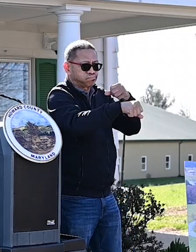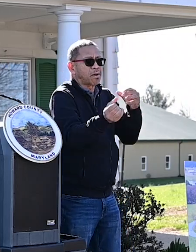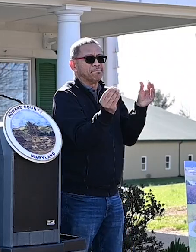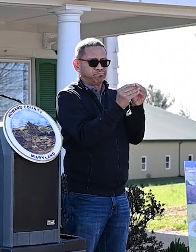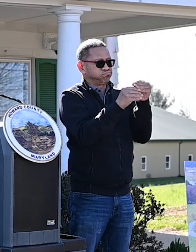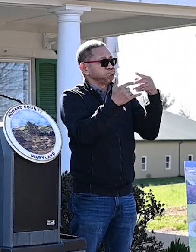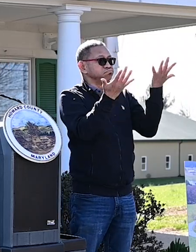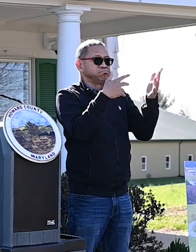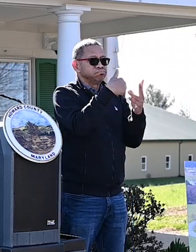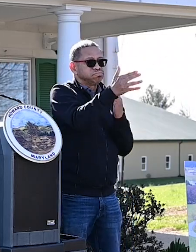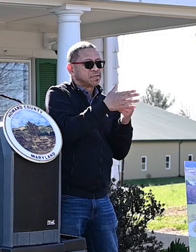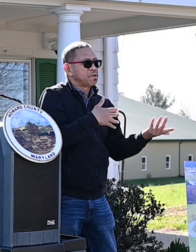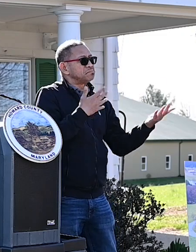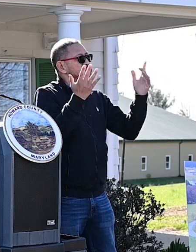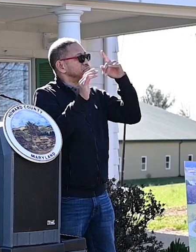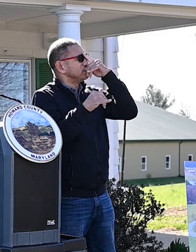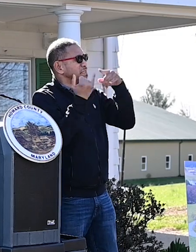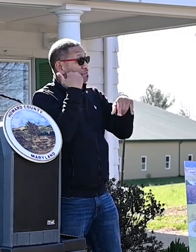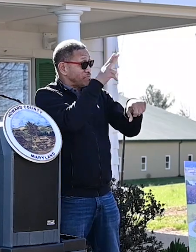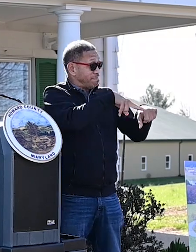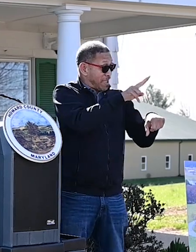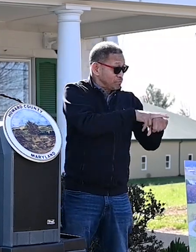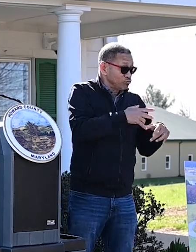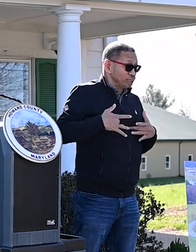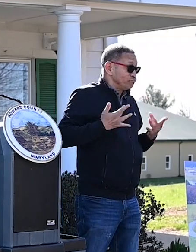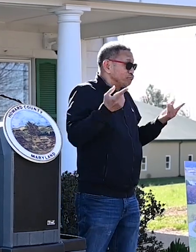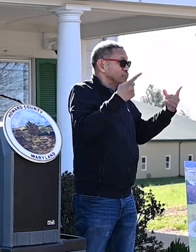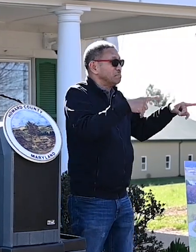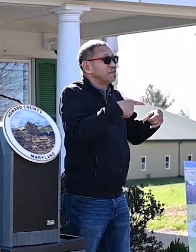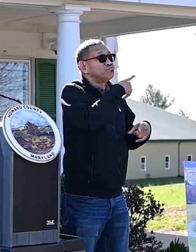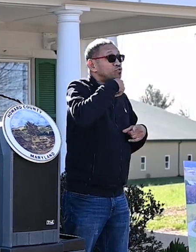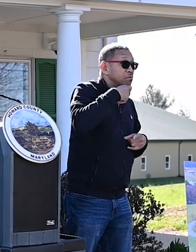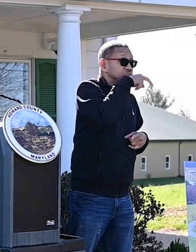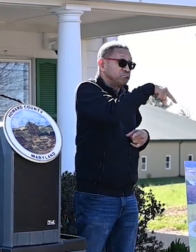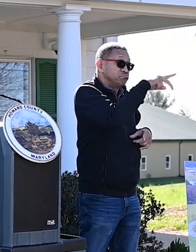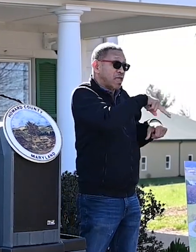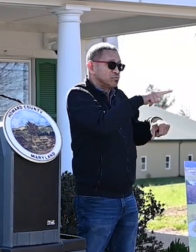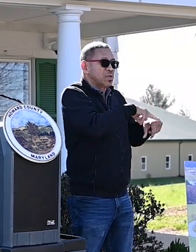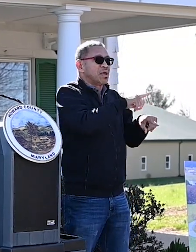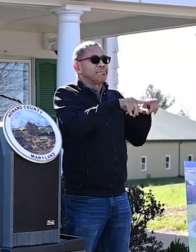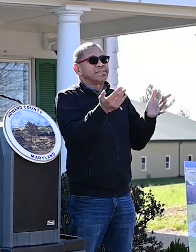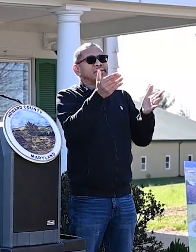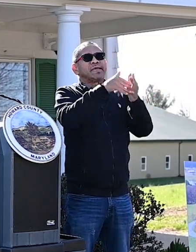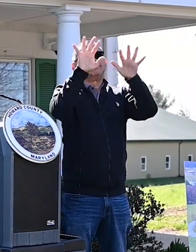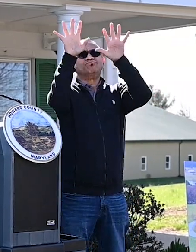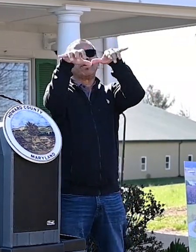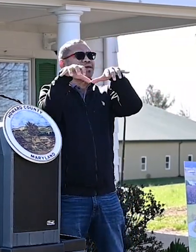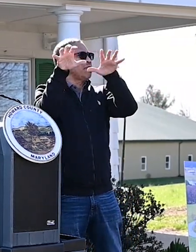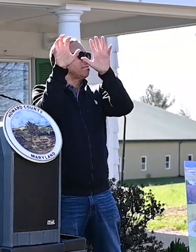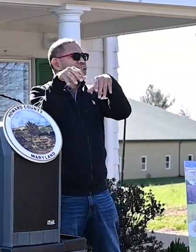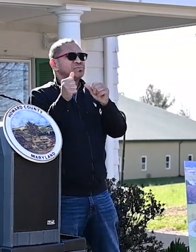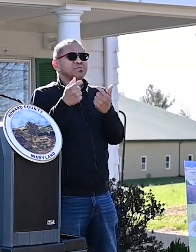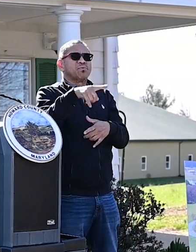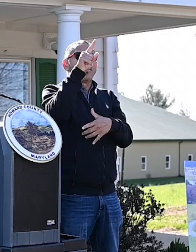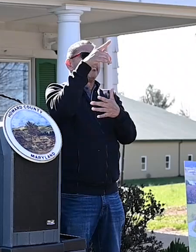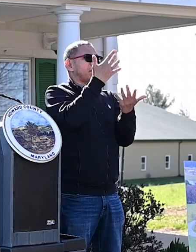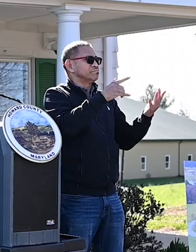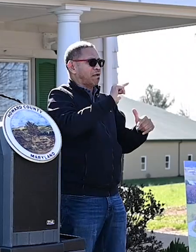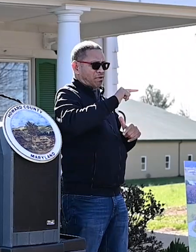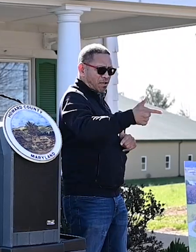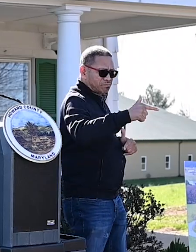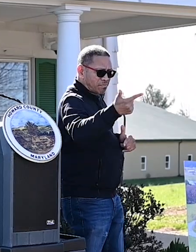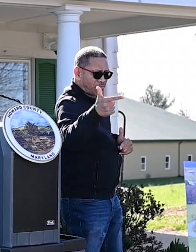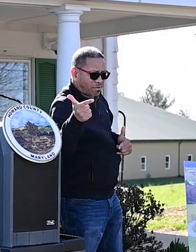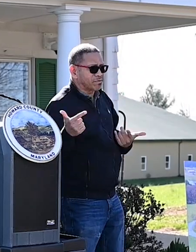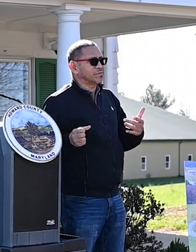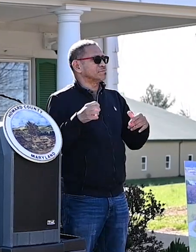it's the natural phenomenon, I mentioned drought, but then it's the rain. It's one thing after the next